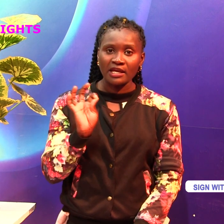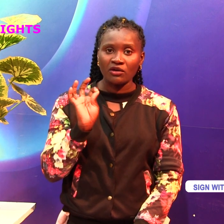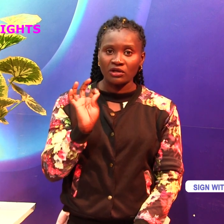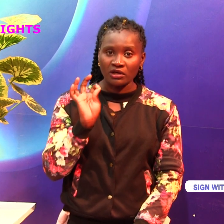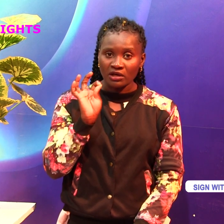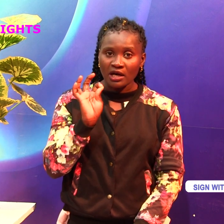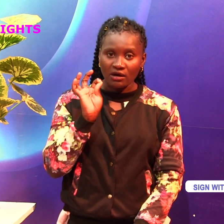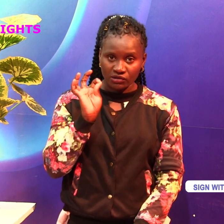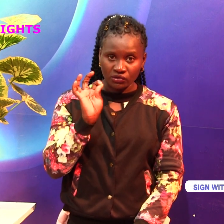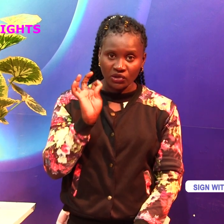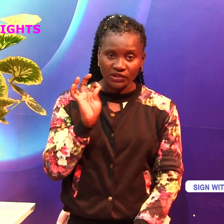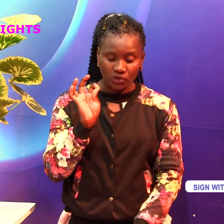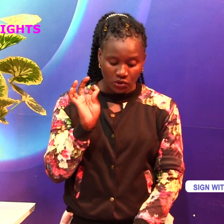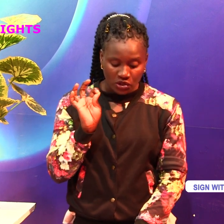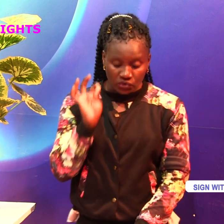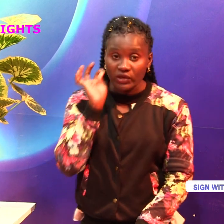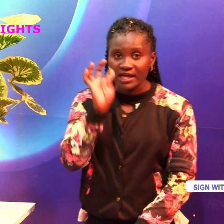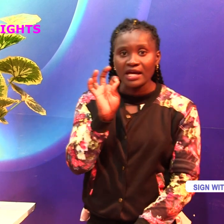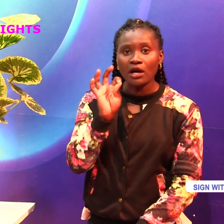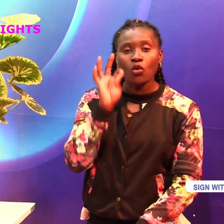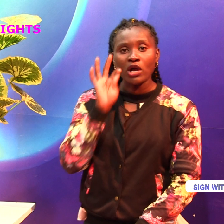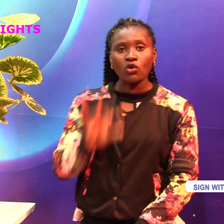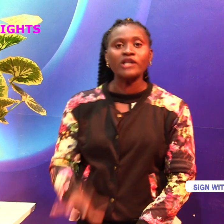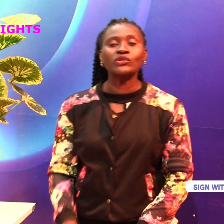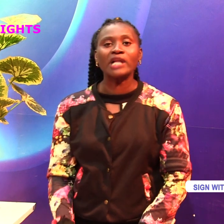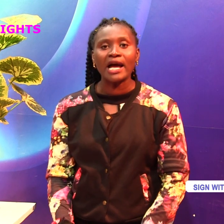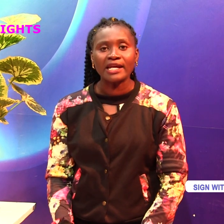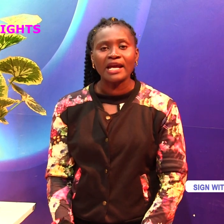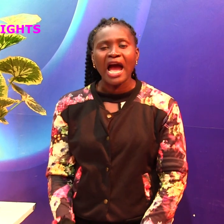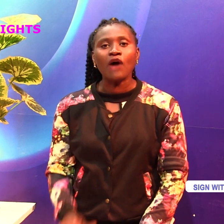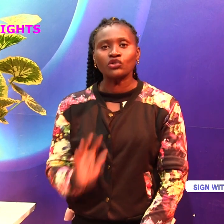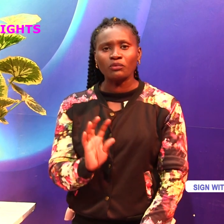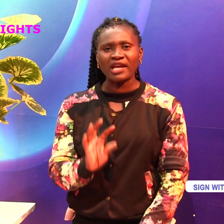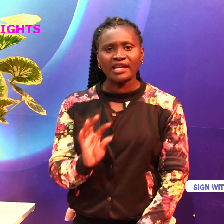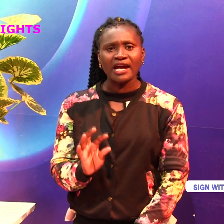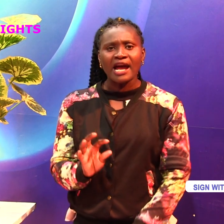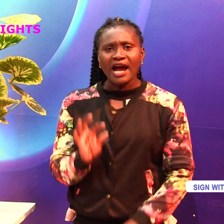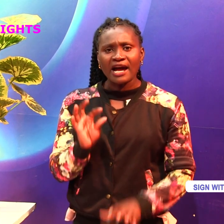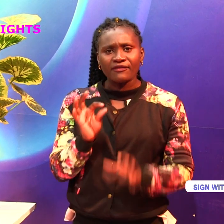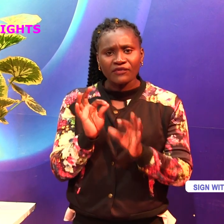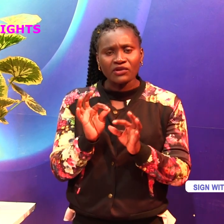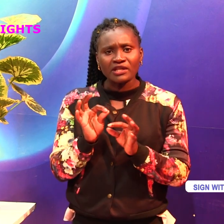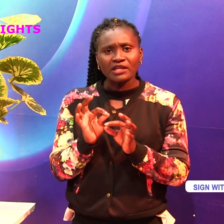on our studio. So together we are going to learn how to make a few